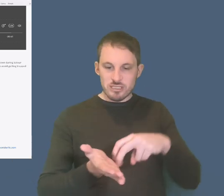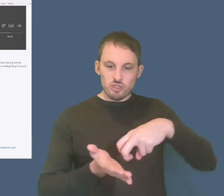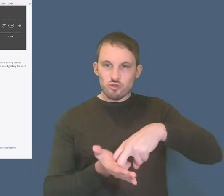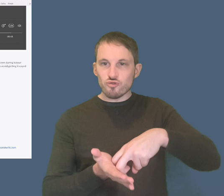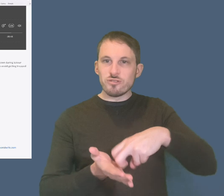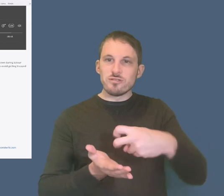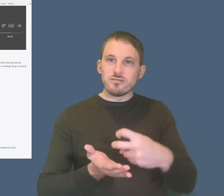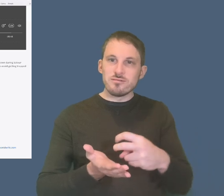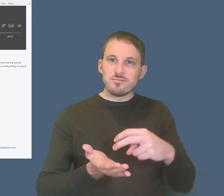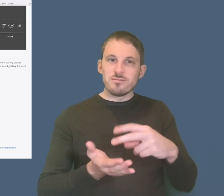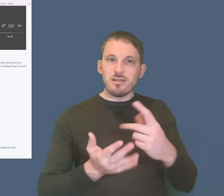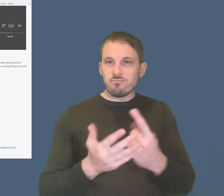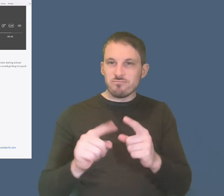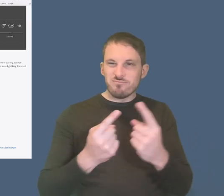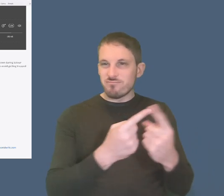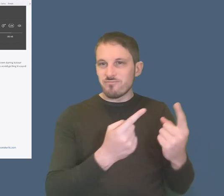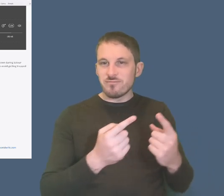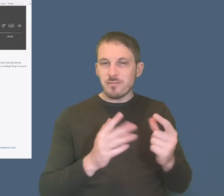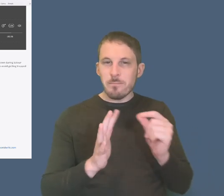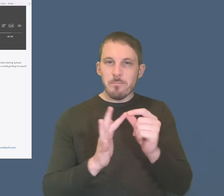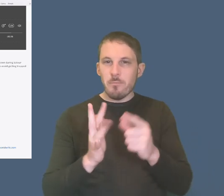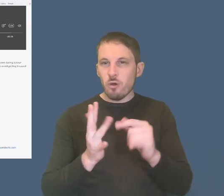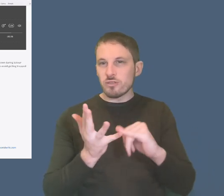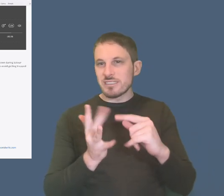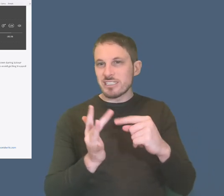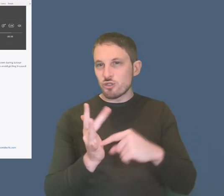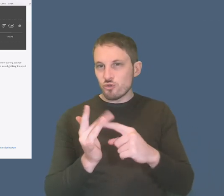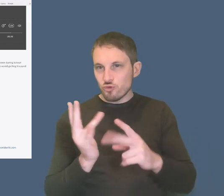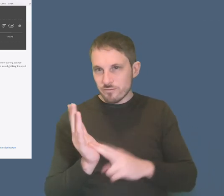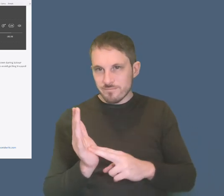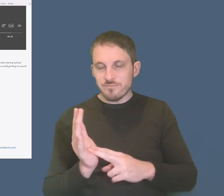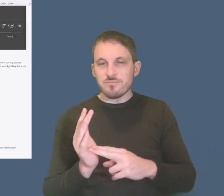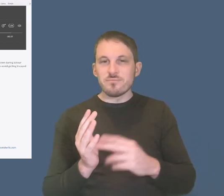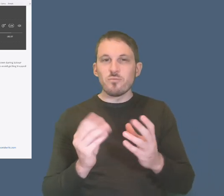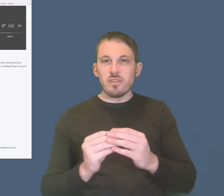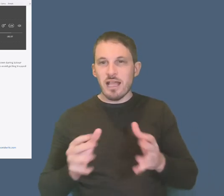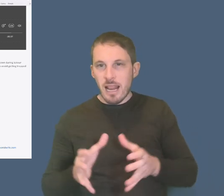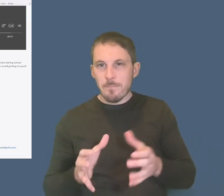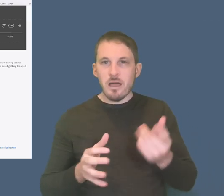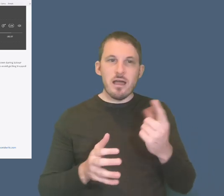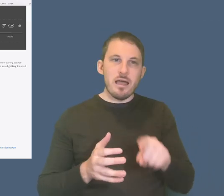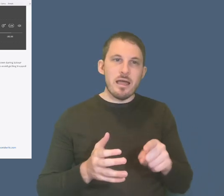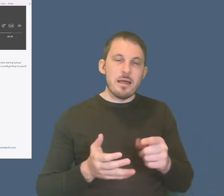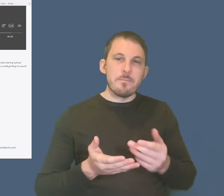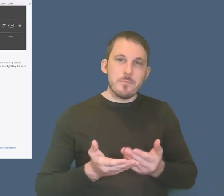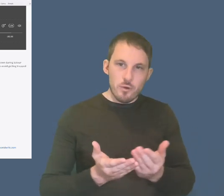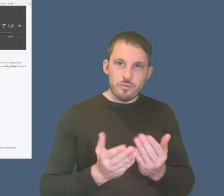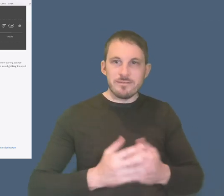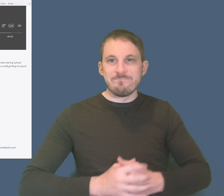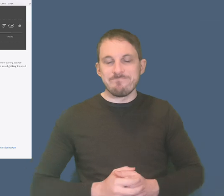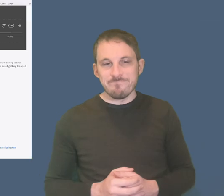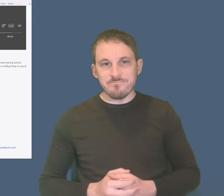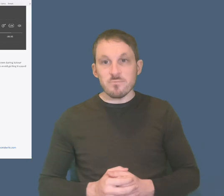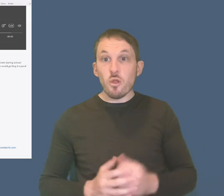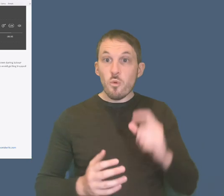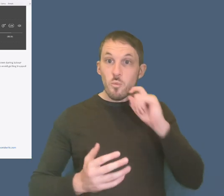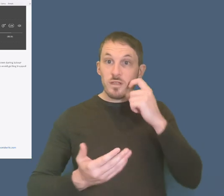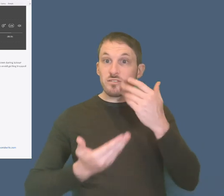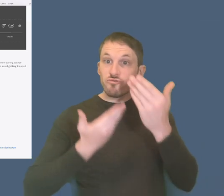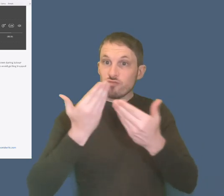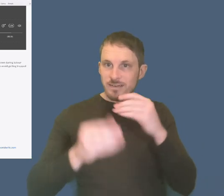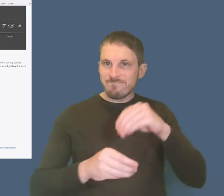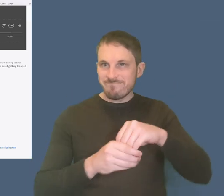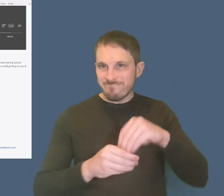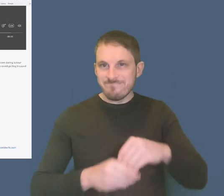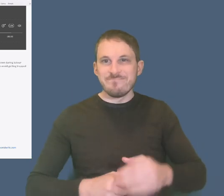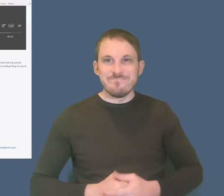and your baby when you pursue birth positions and labor positions that are more upright and physiological. And we'll describe all of that as we